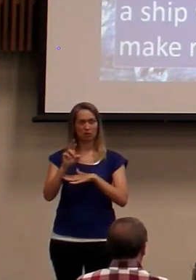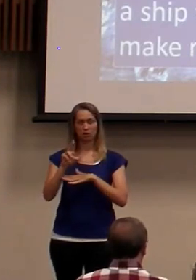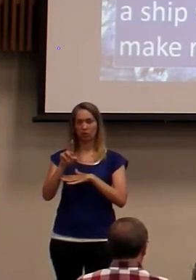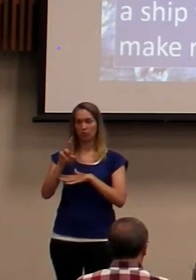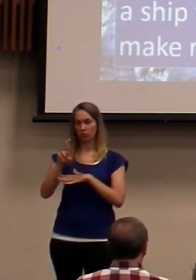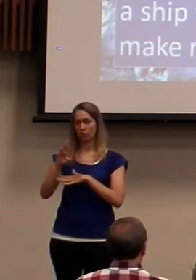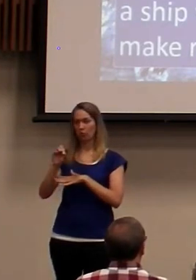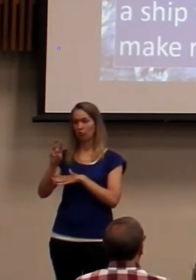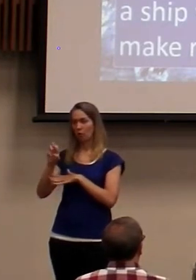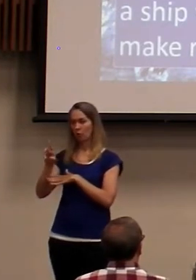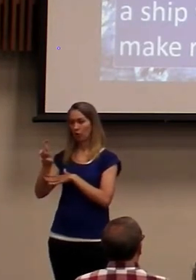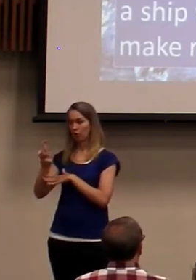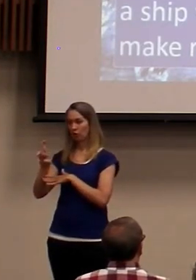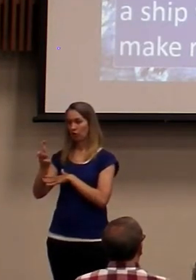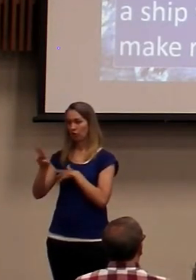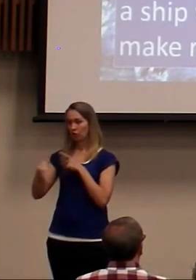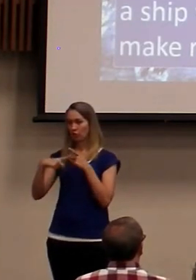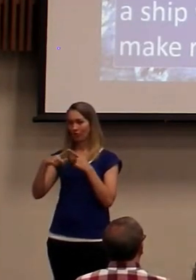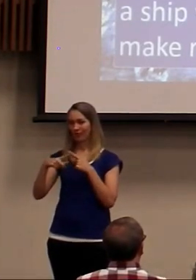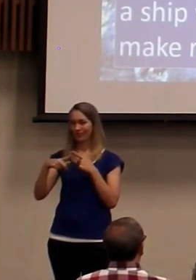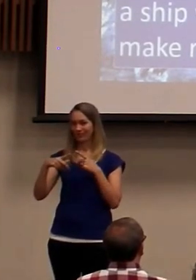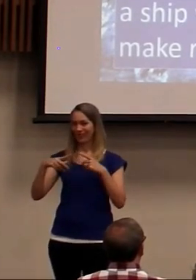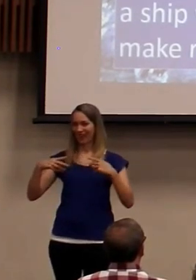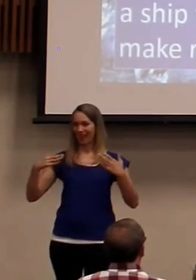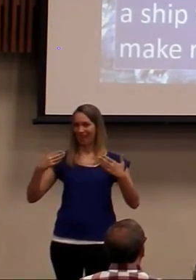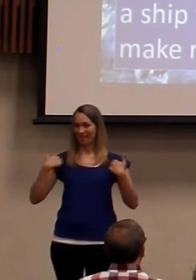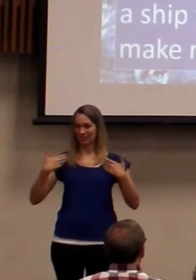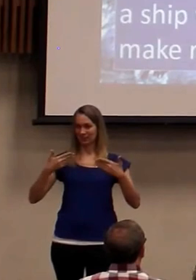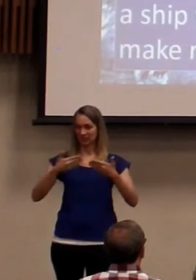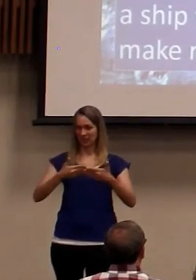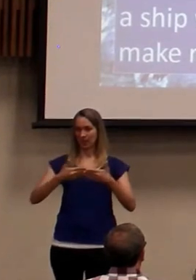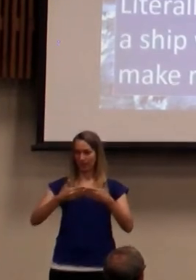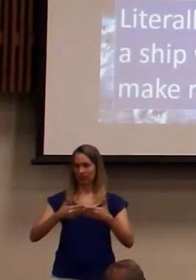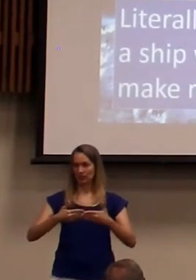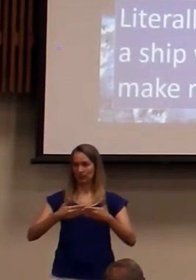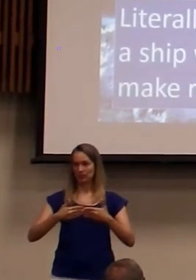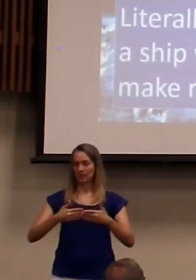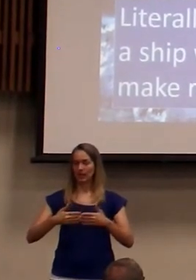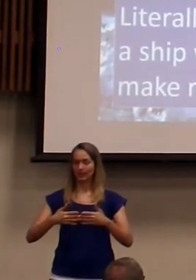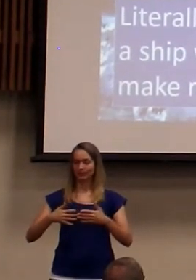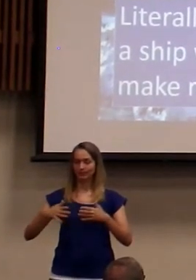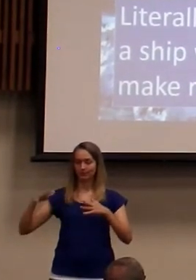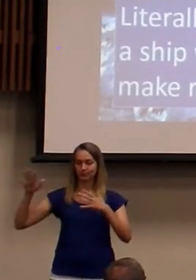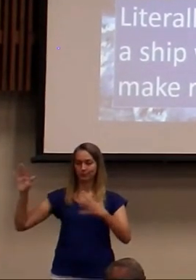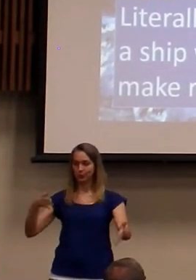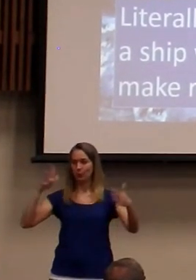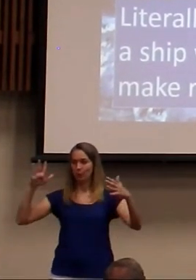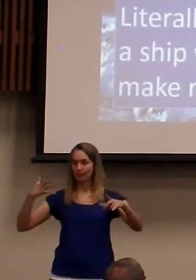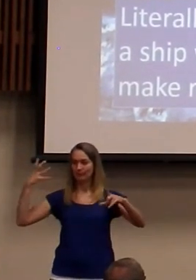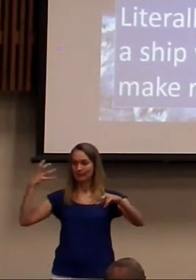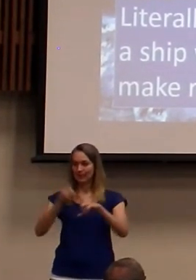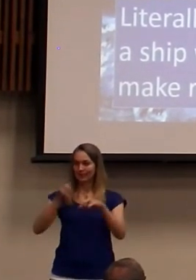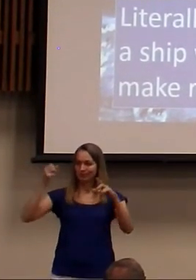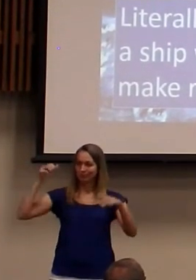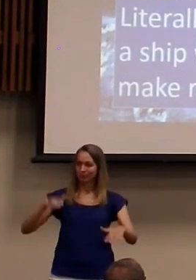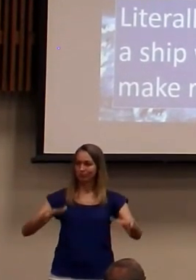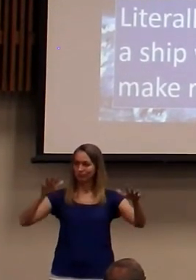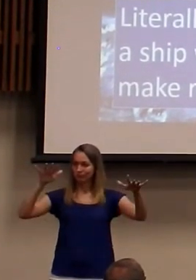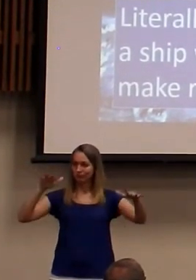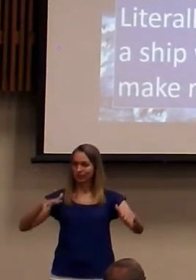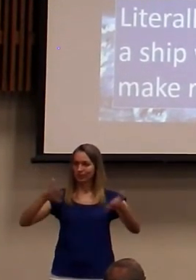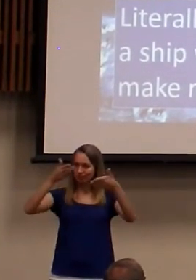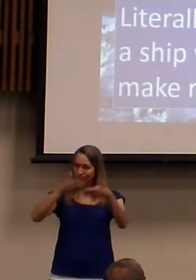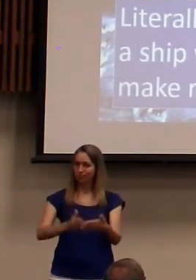rowing a ship and a giant storm would come and begin to push it against it and push against the rocks, they would cry out, it's time